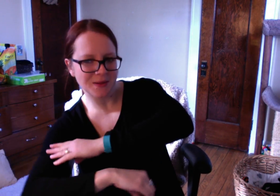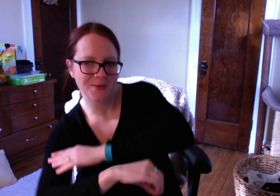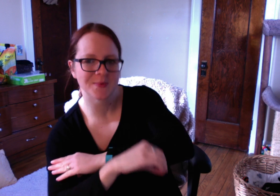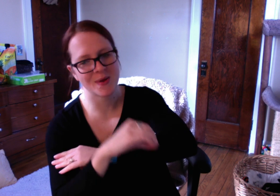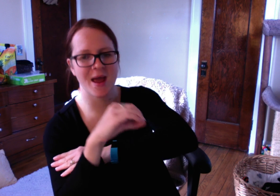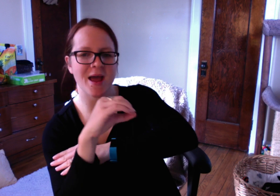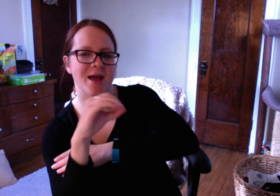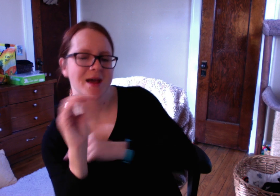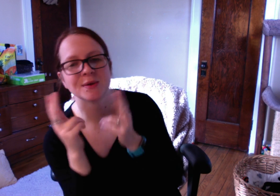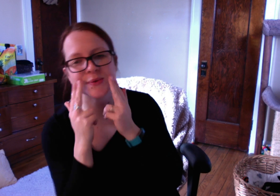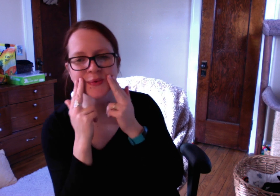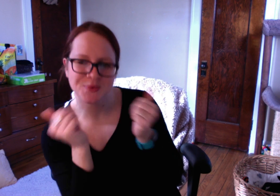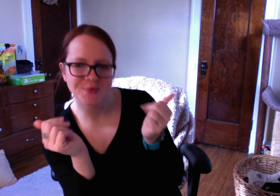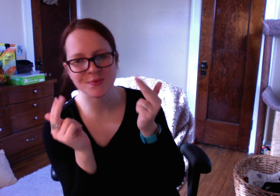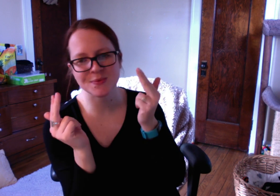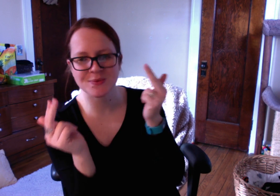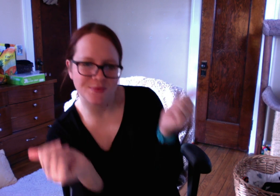to rise. Ooh!